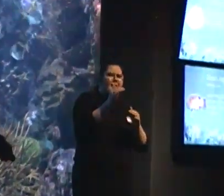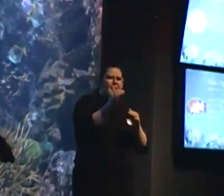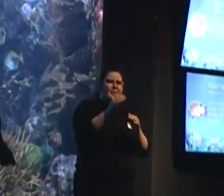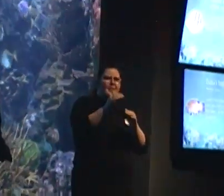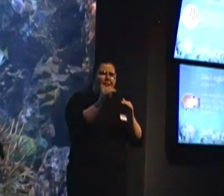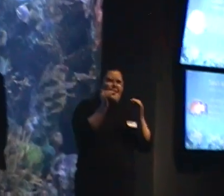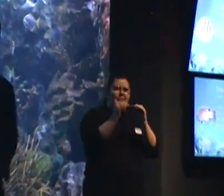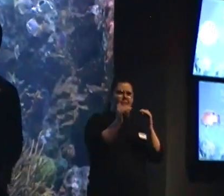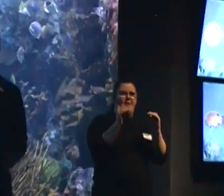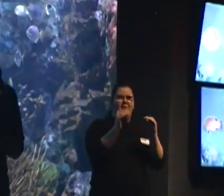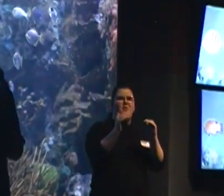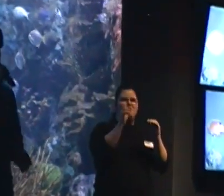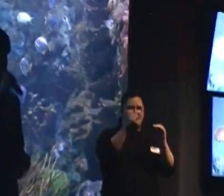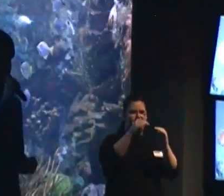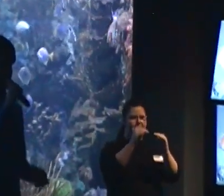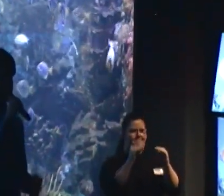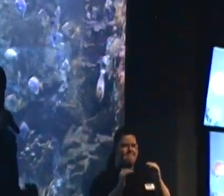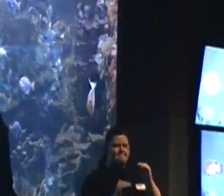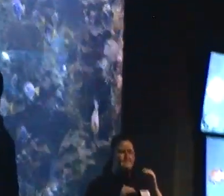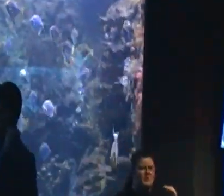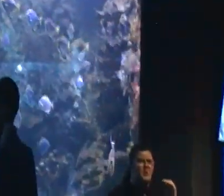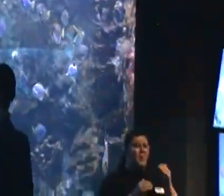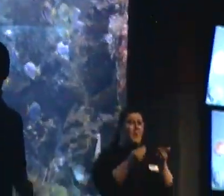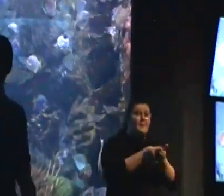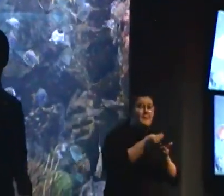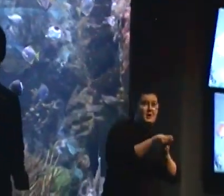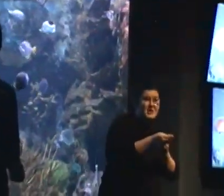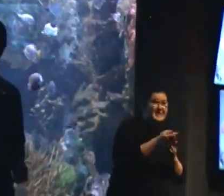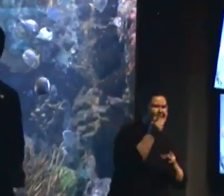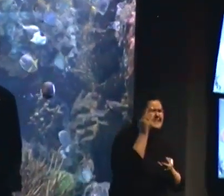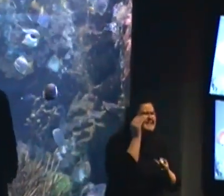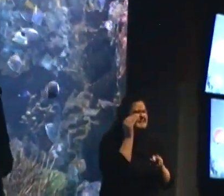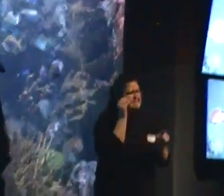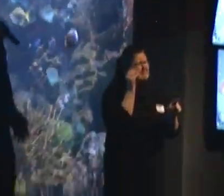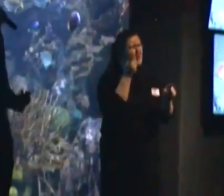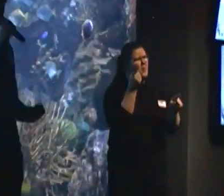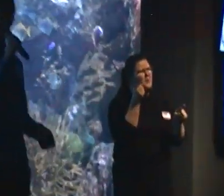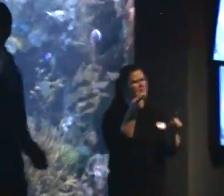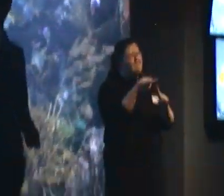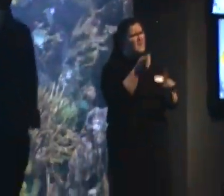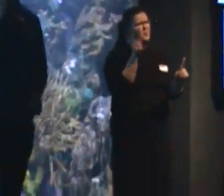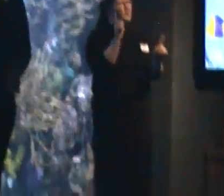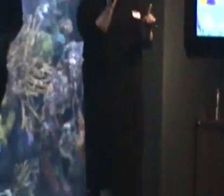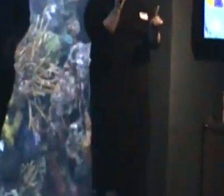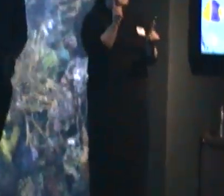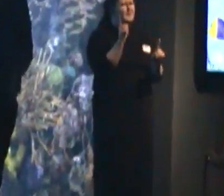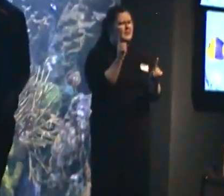sustainable purchases, so maybe thinking about where the products you purchase come from, how they get to you.